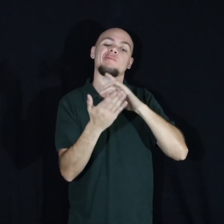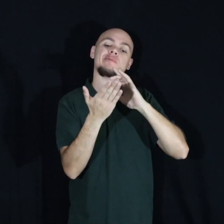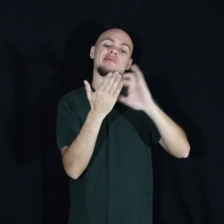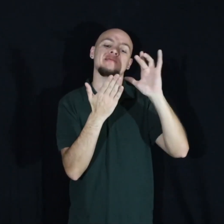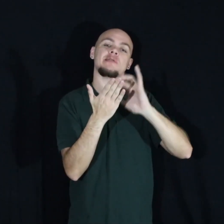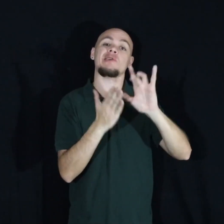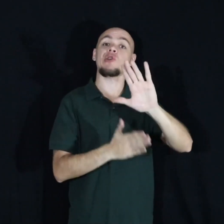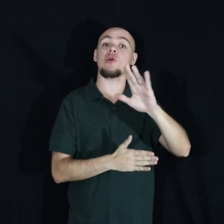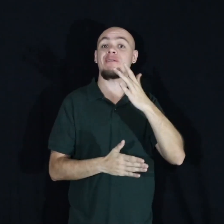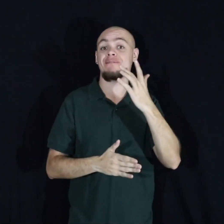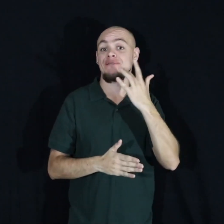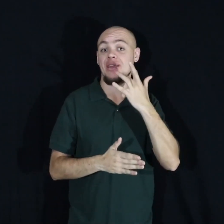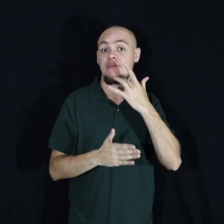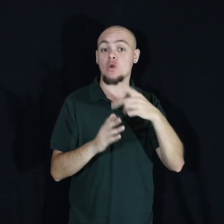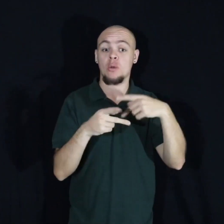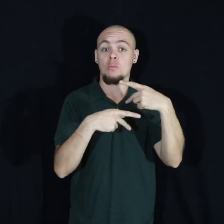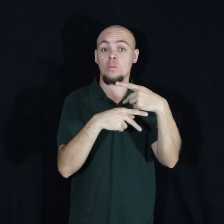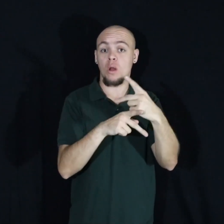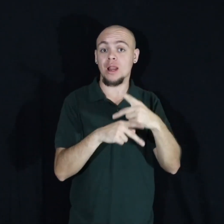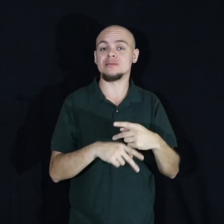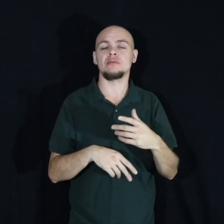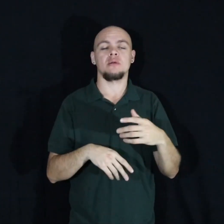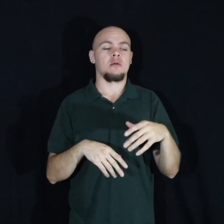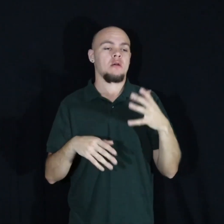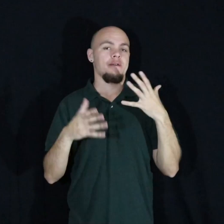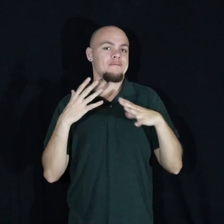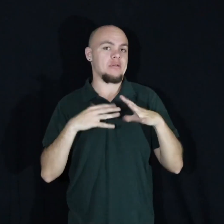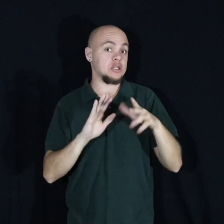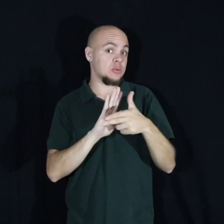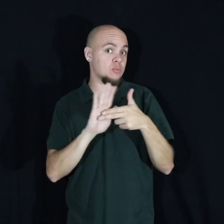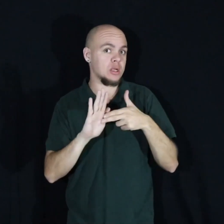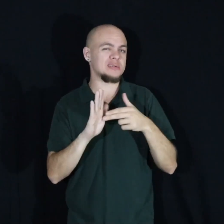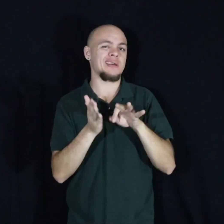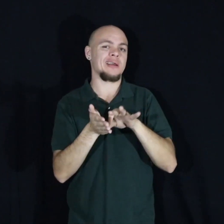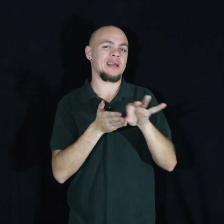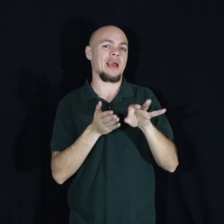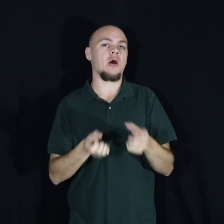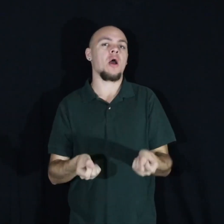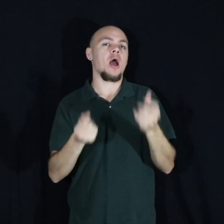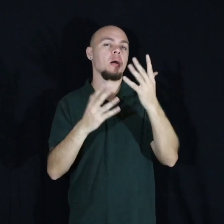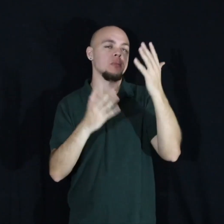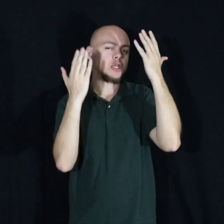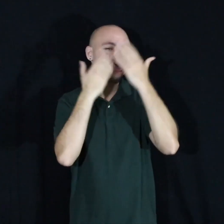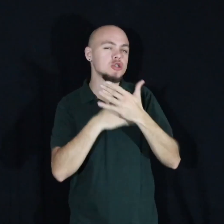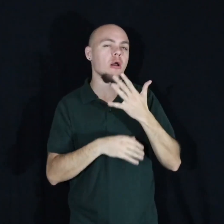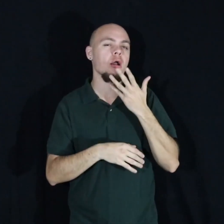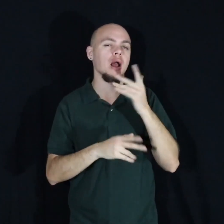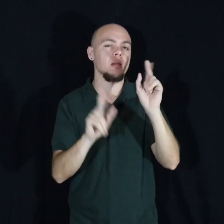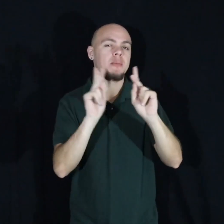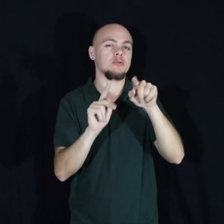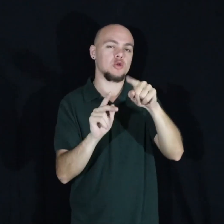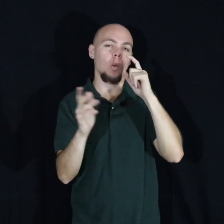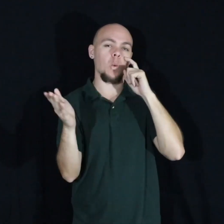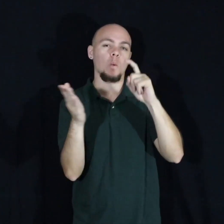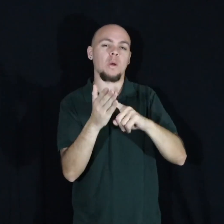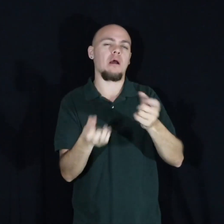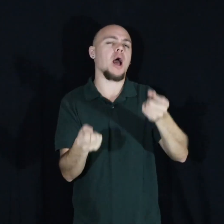your favorite products or some of the biggest fashion brands, count how many dark-skinned people you see.